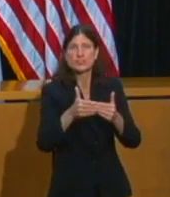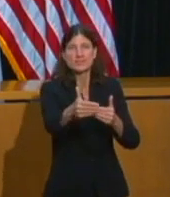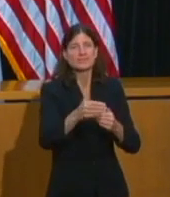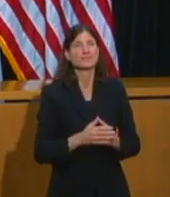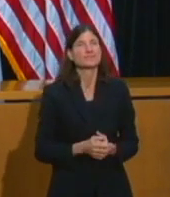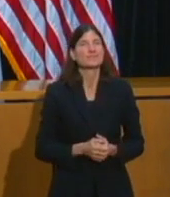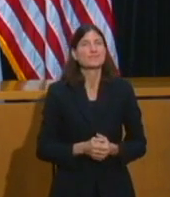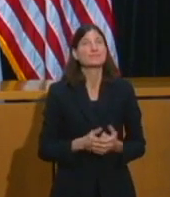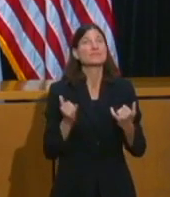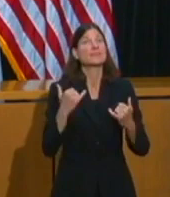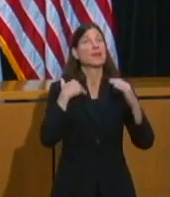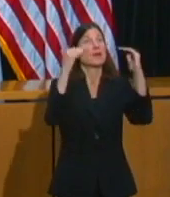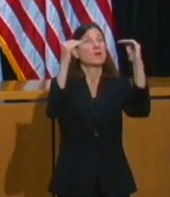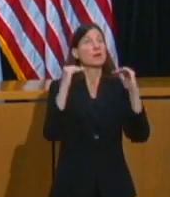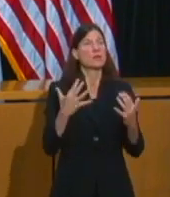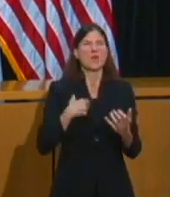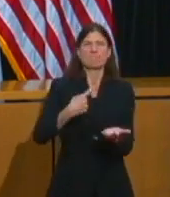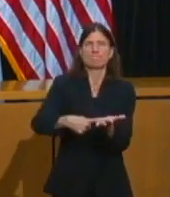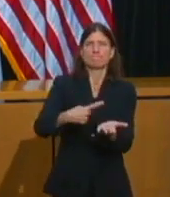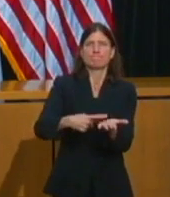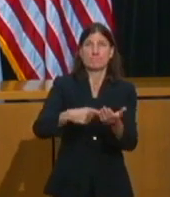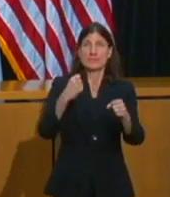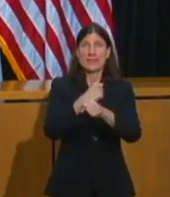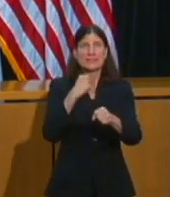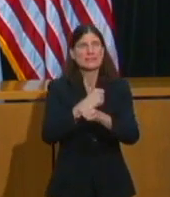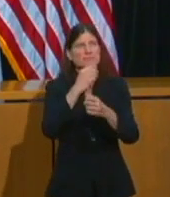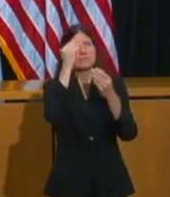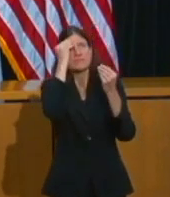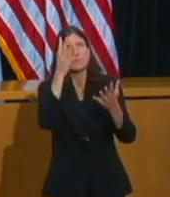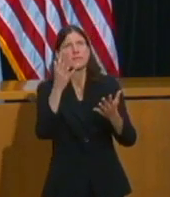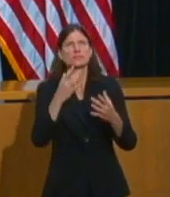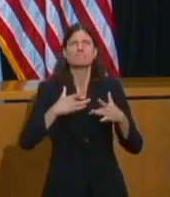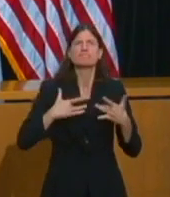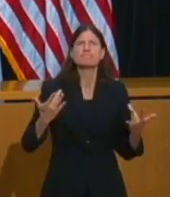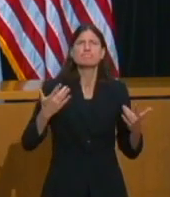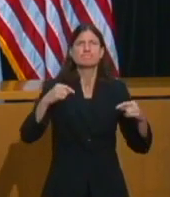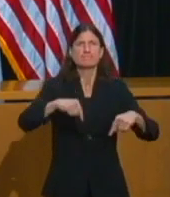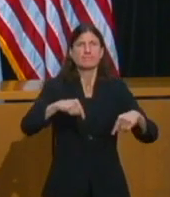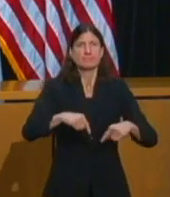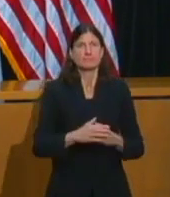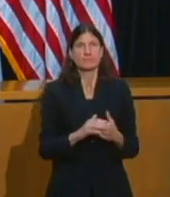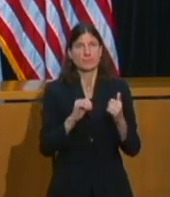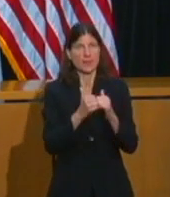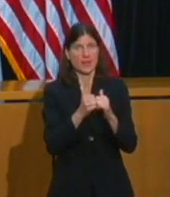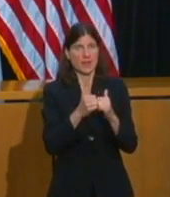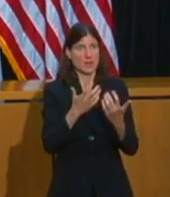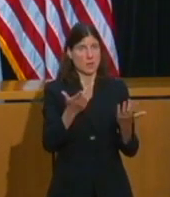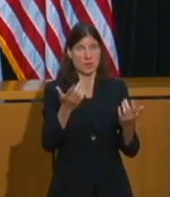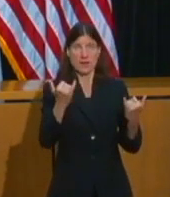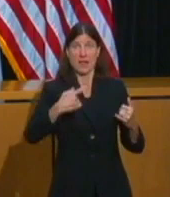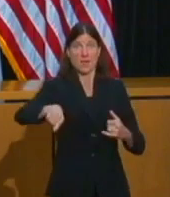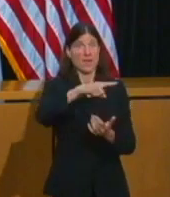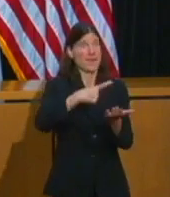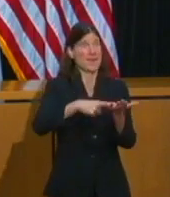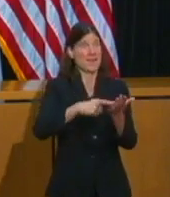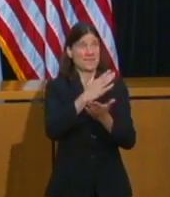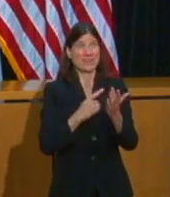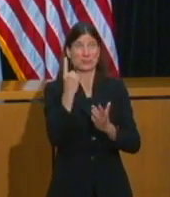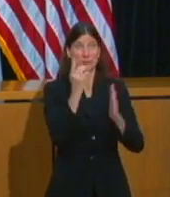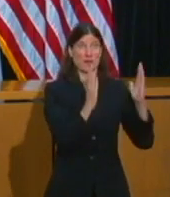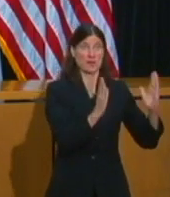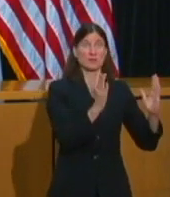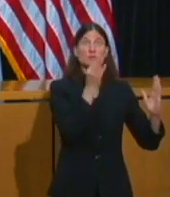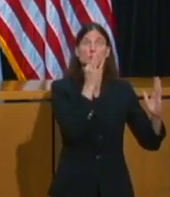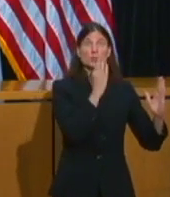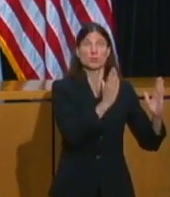health data and the reopening policies we're working on to support our Commonwealth for phase two. We have some new health and safety protocols